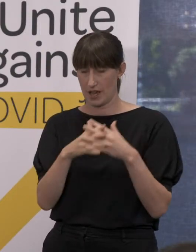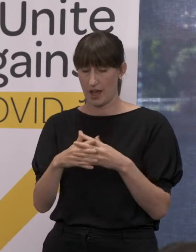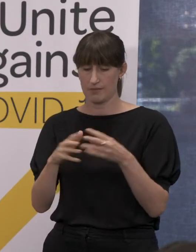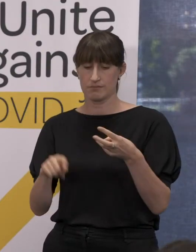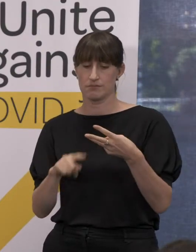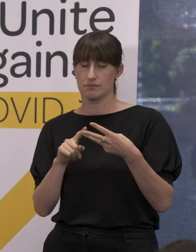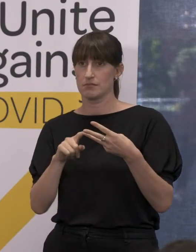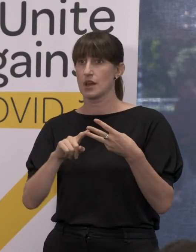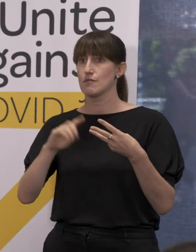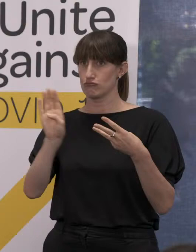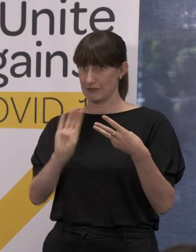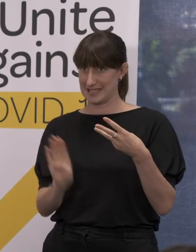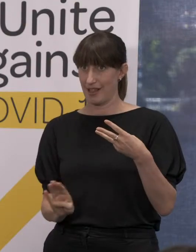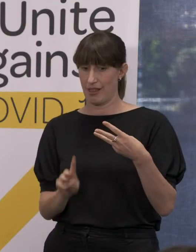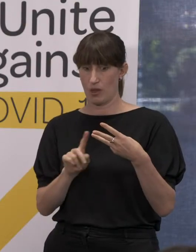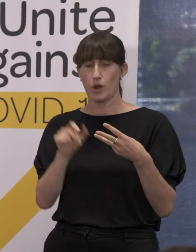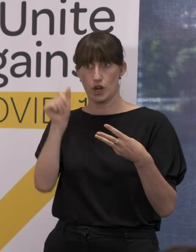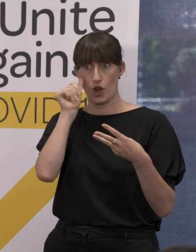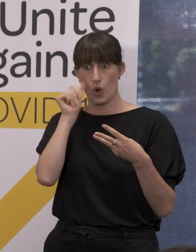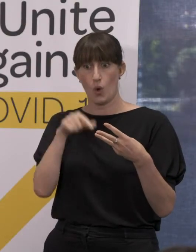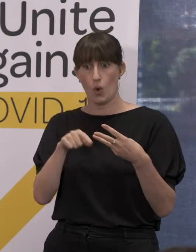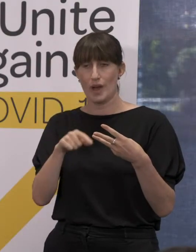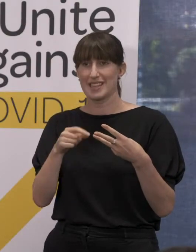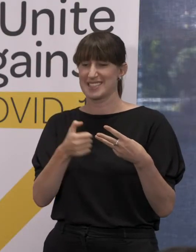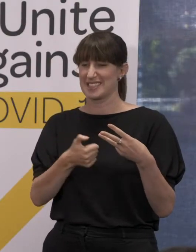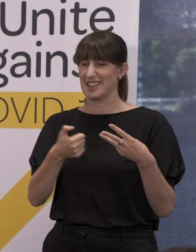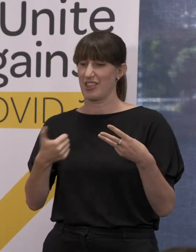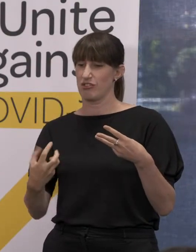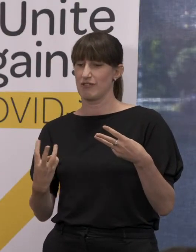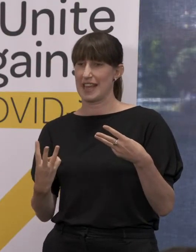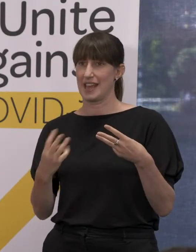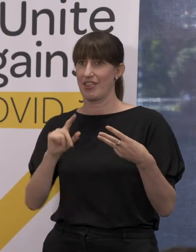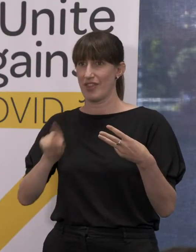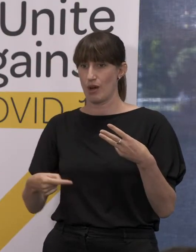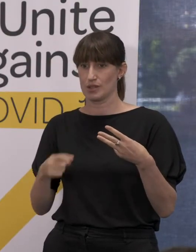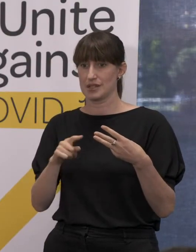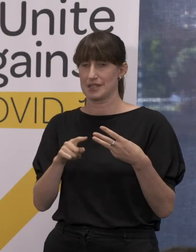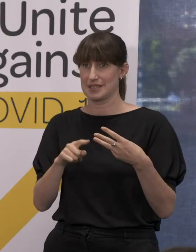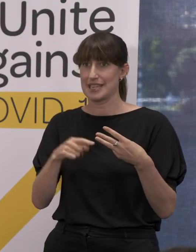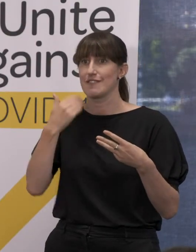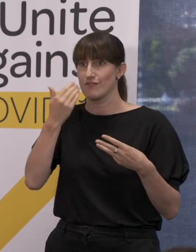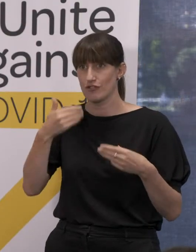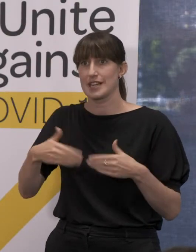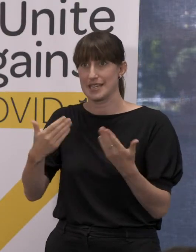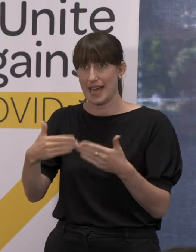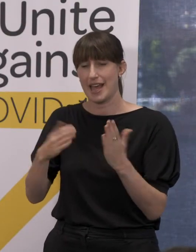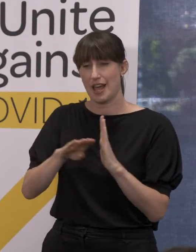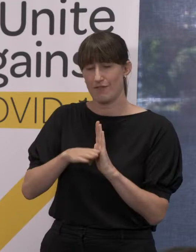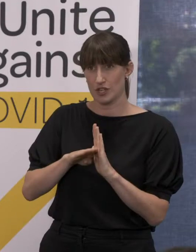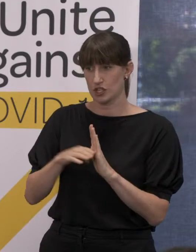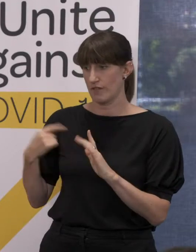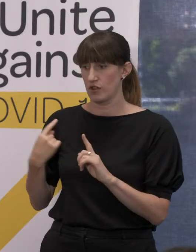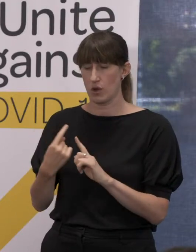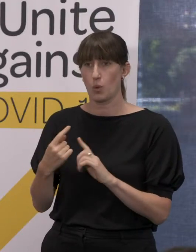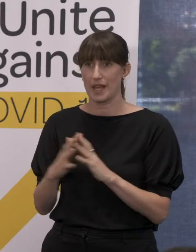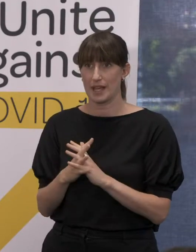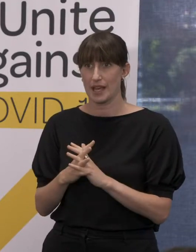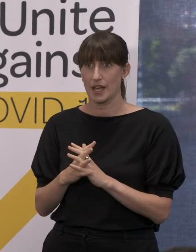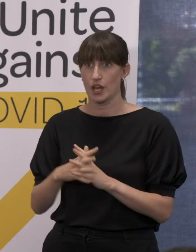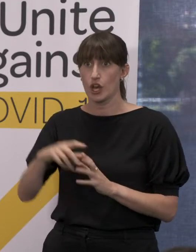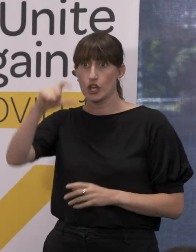we know, is also a real hotspot, 63,000 cases being reported a day on average over the last week.